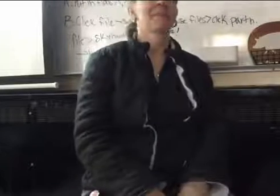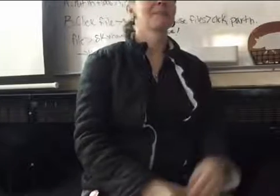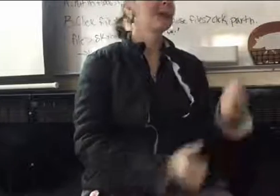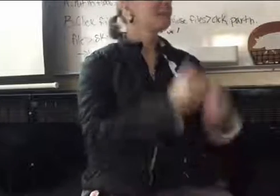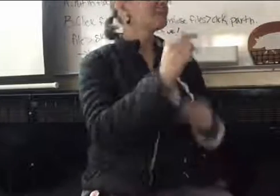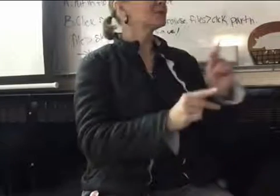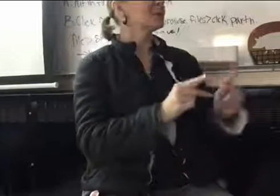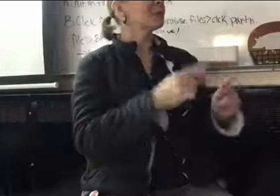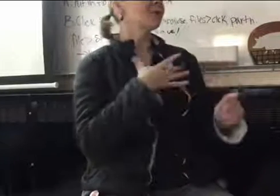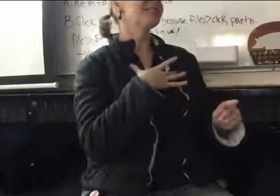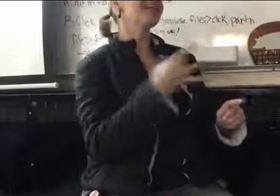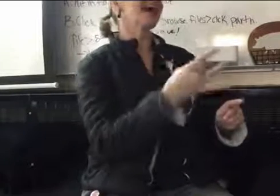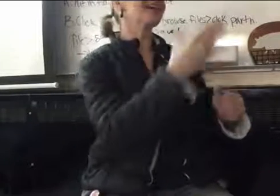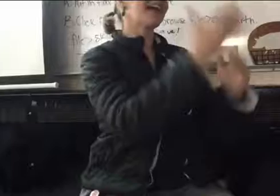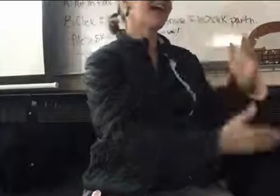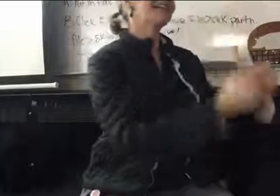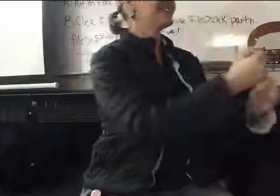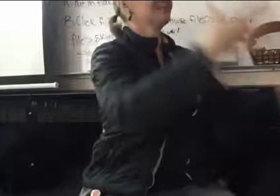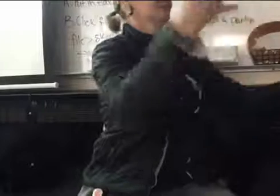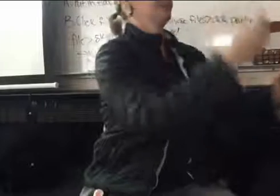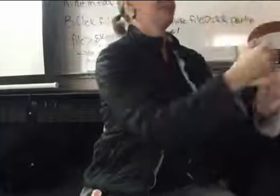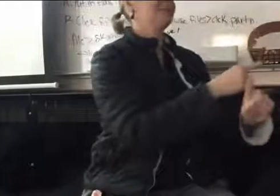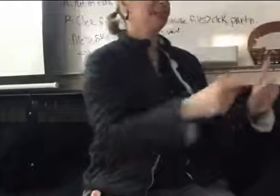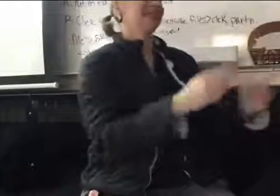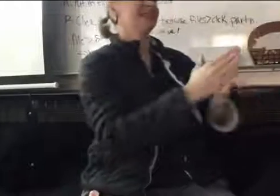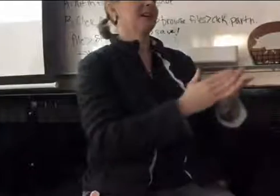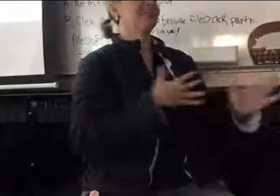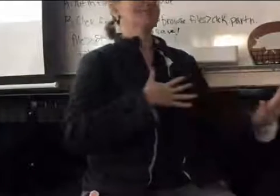Most people really like the ending of the explosion, but...